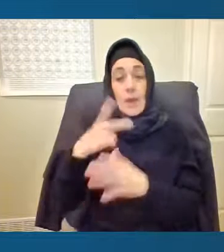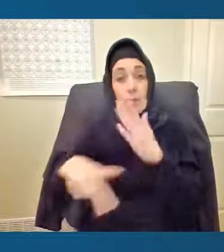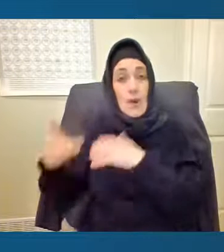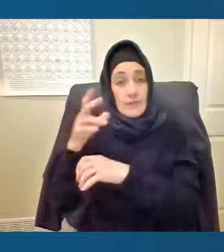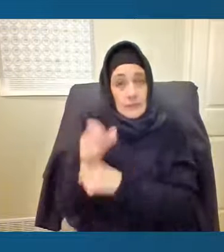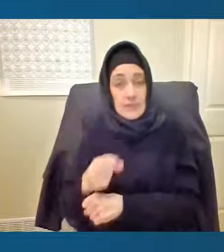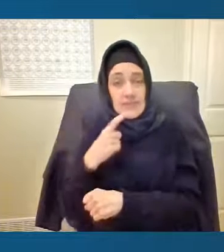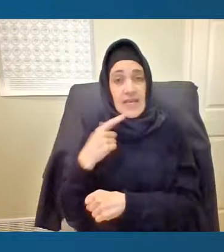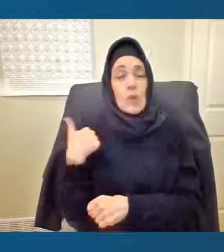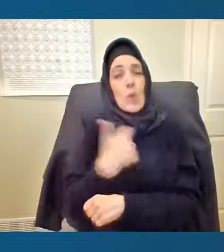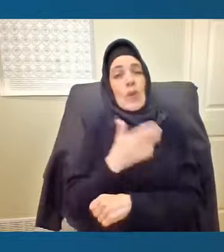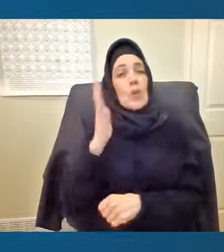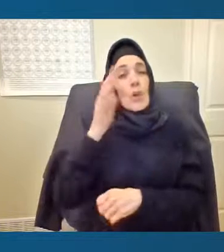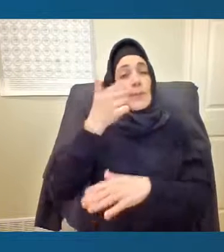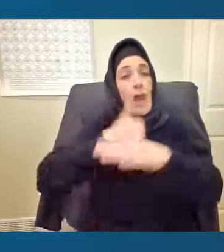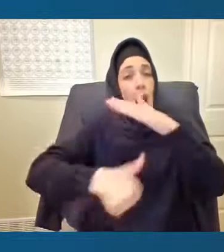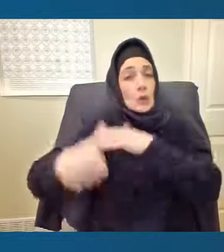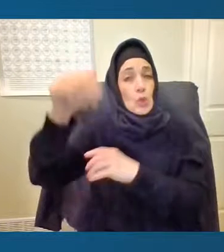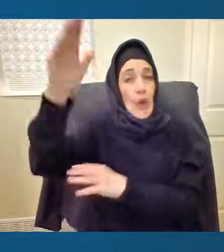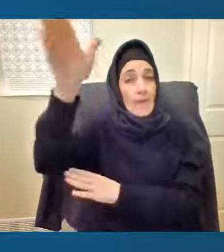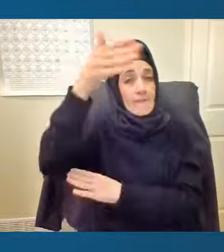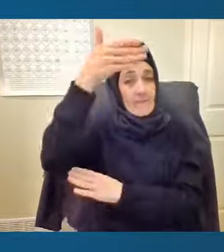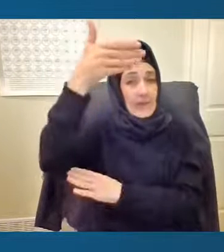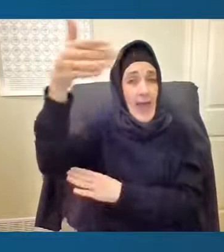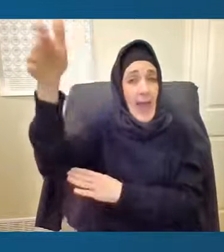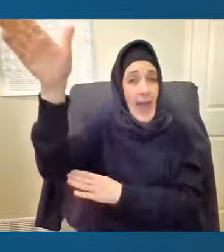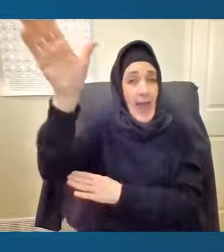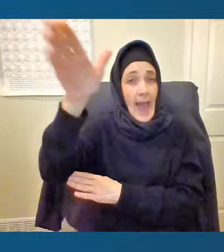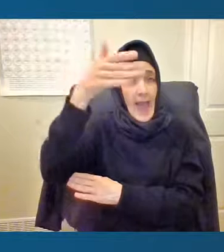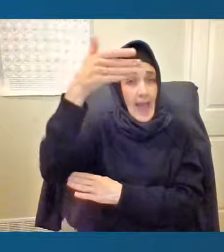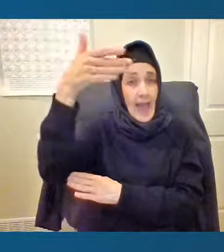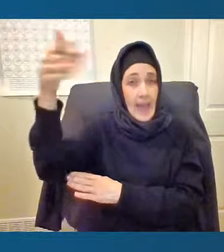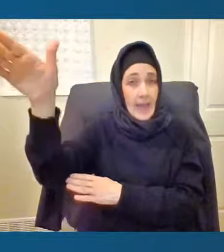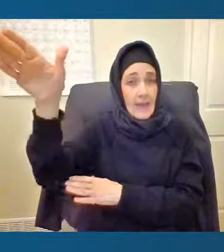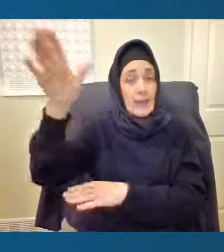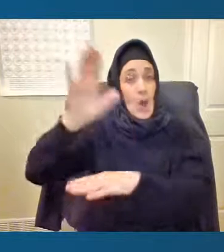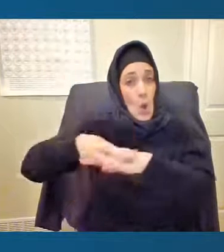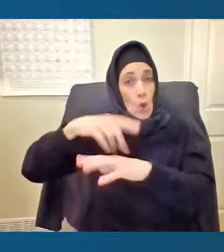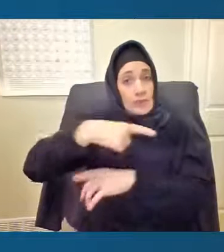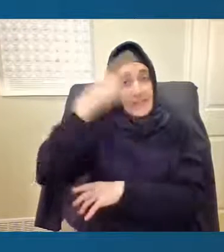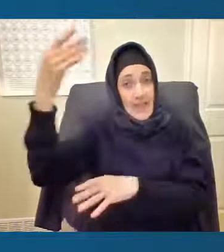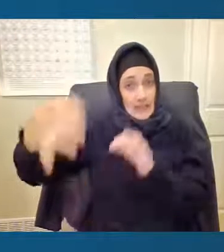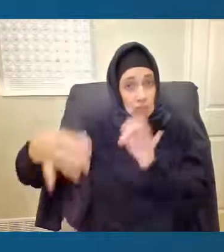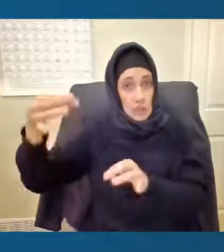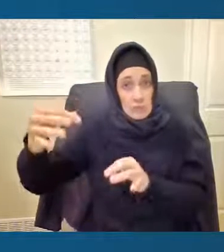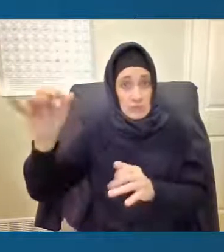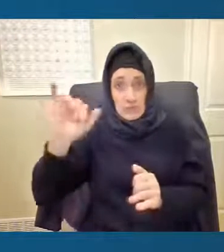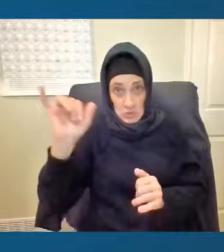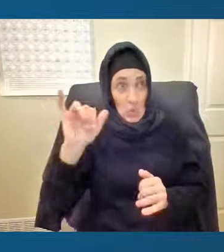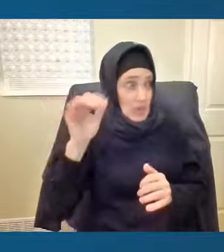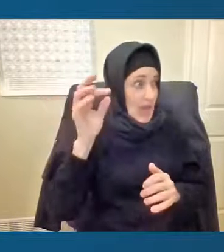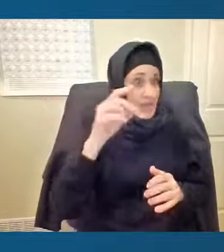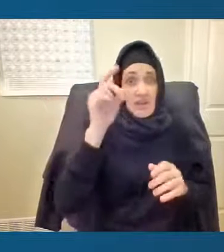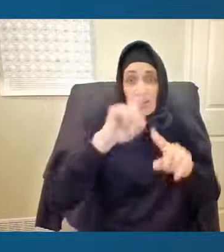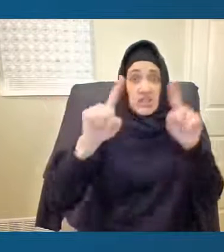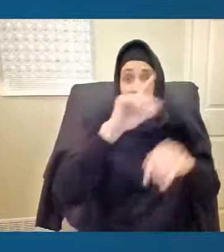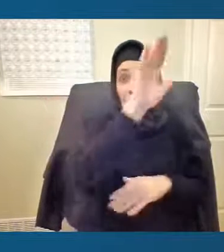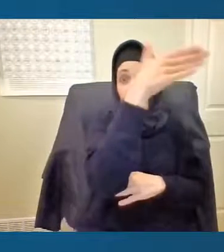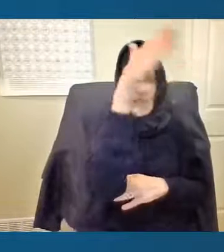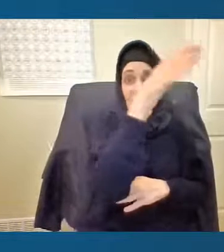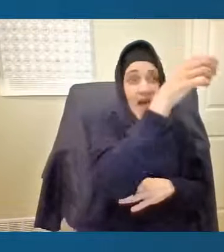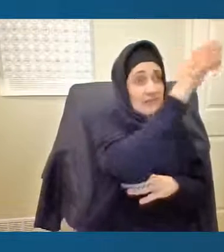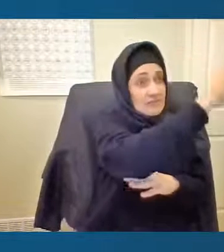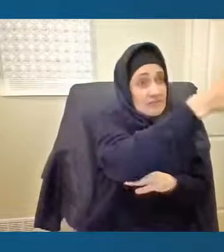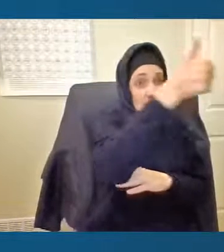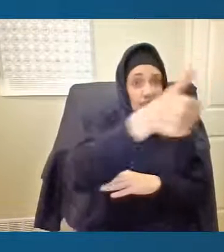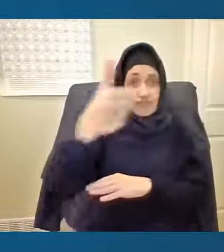Can you imagine? Like as the flags of the different ummahs are set up and everyone's going their own way, the Prophet said our flag